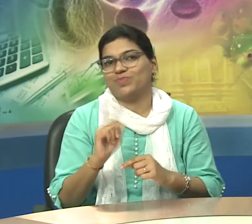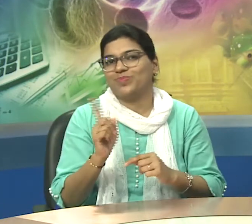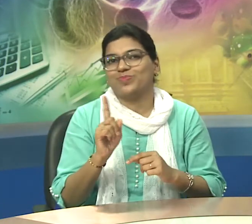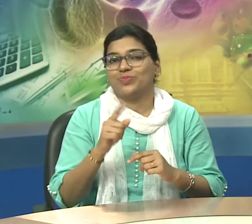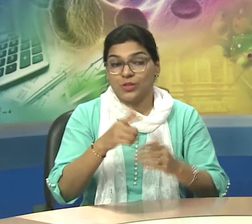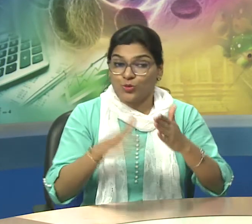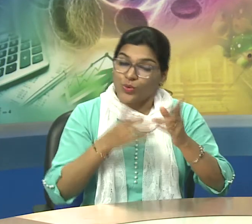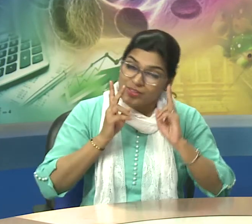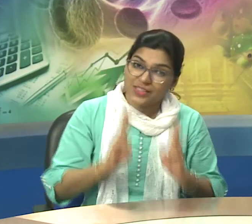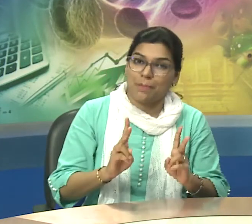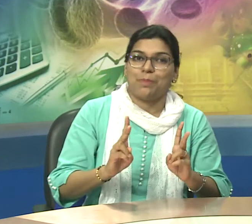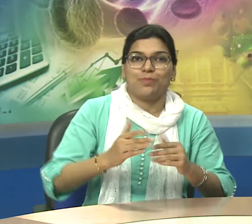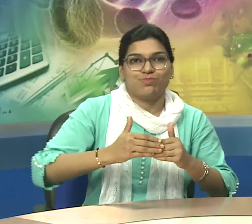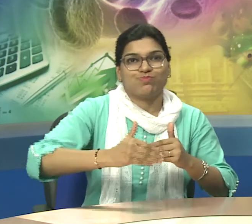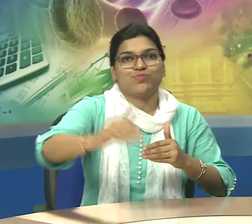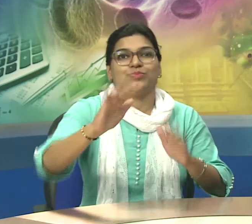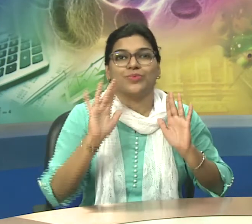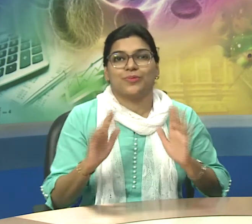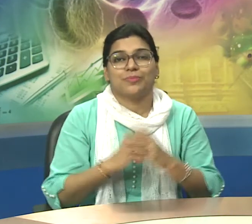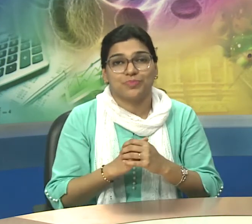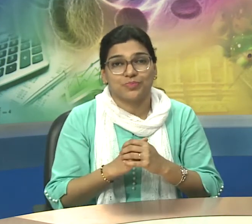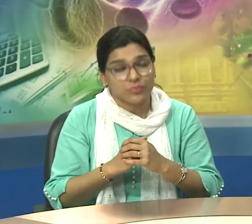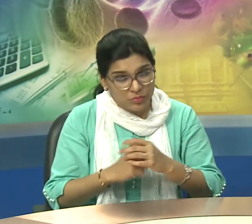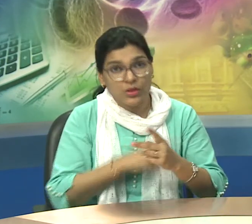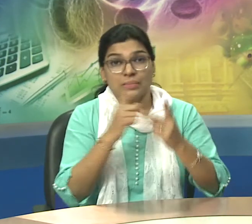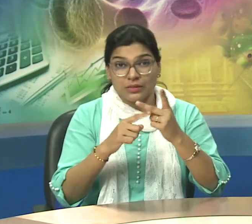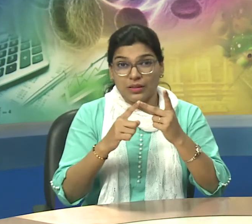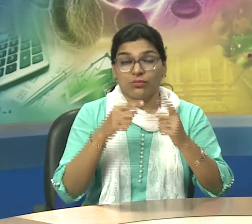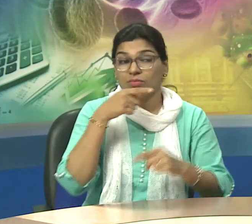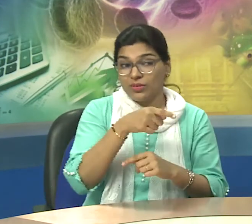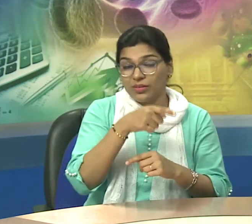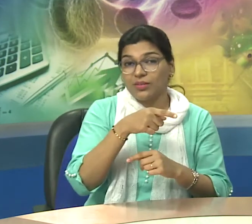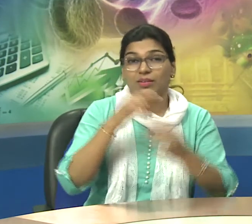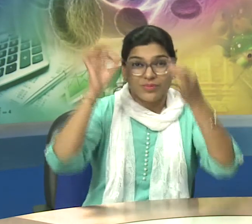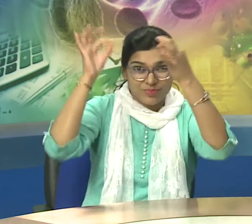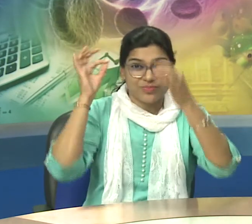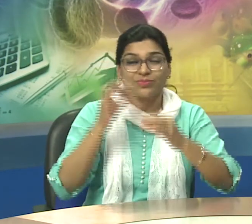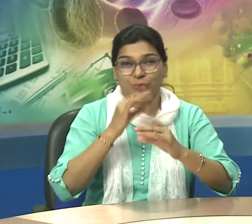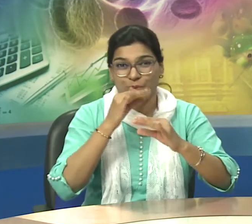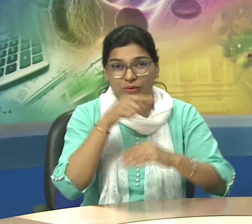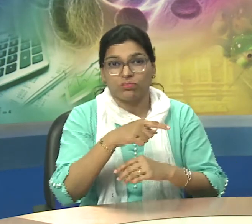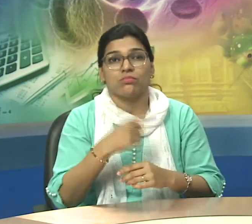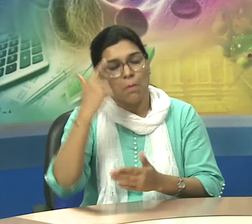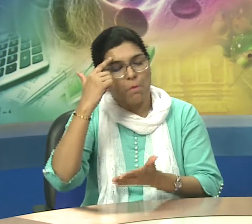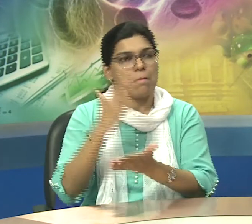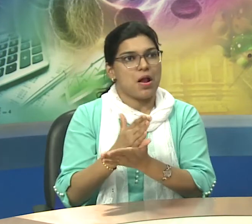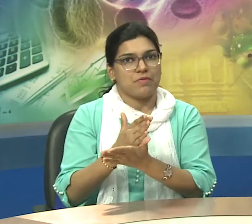Hindu-Muslim unity and spread the message of brotherhood